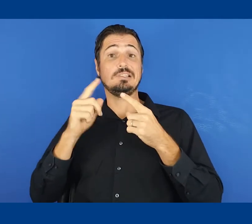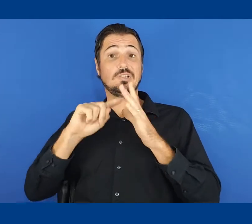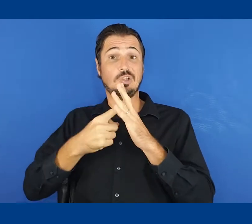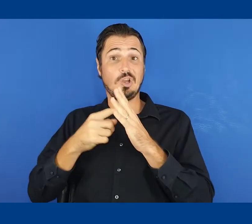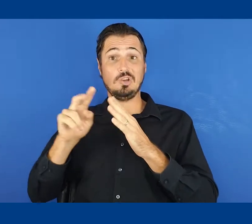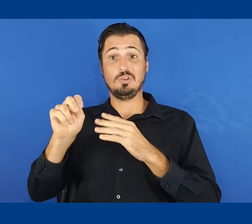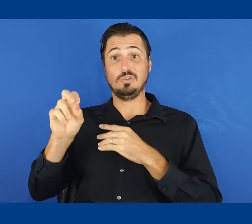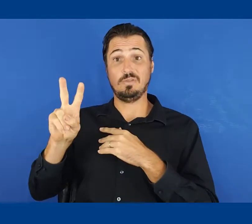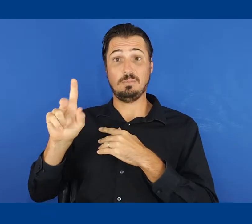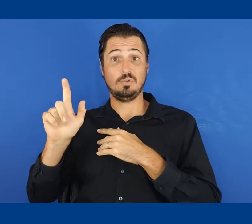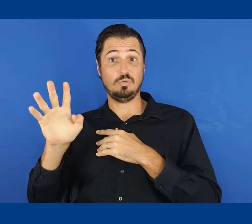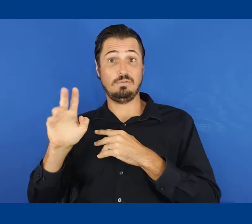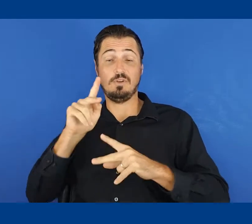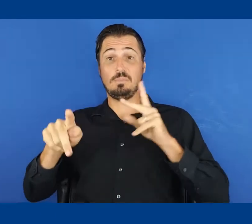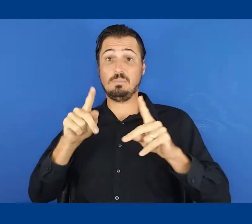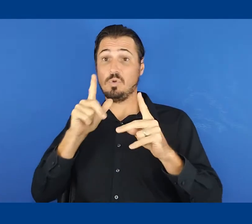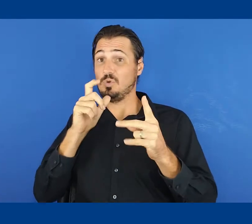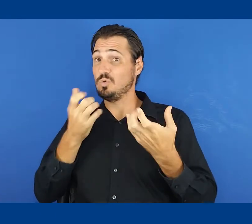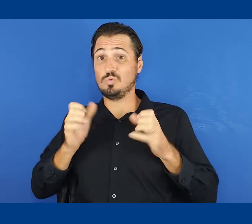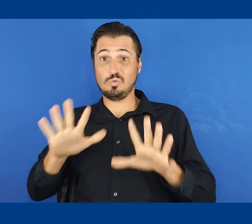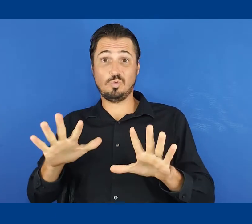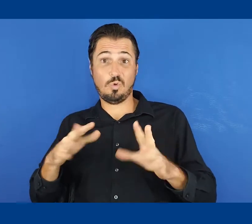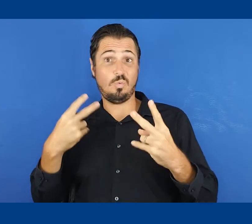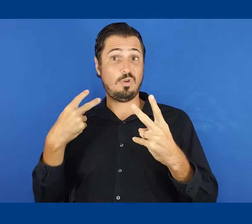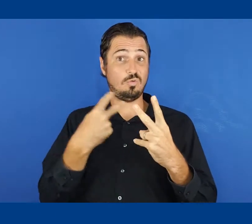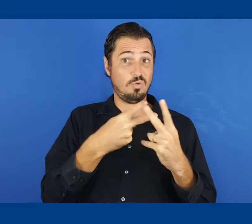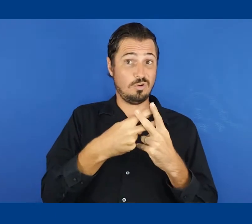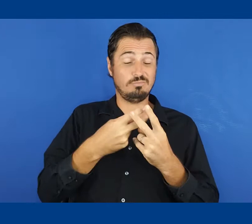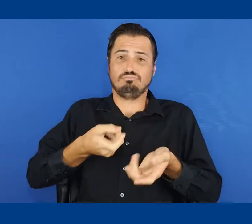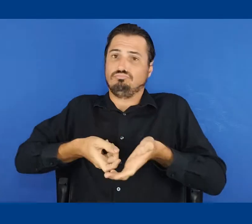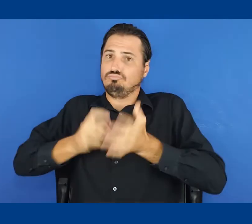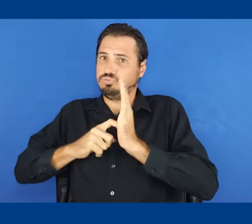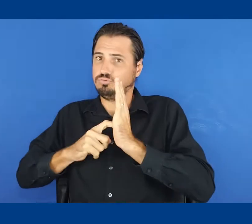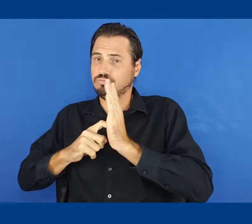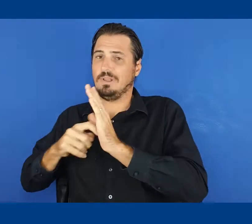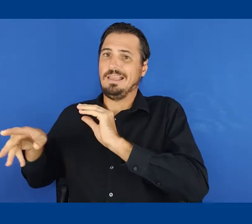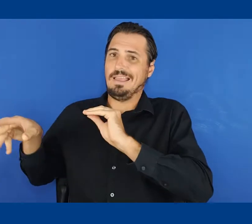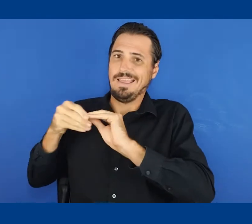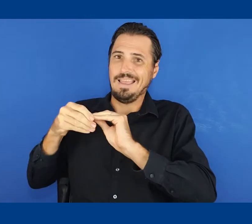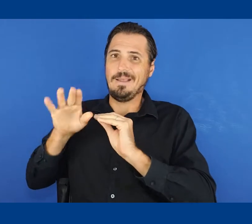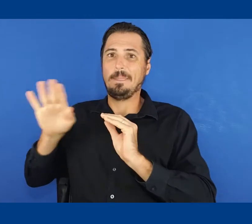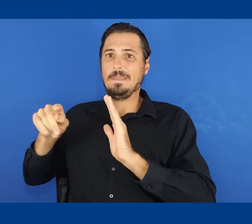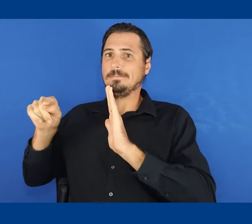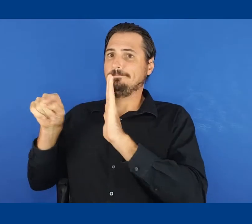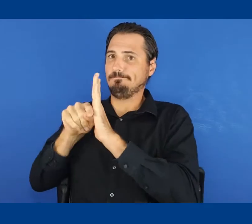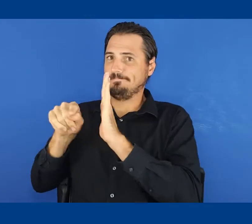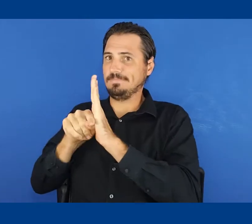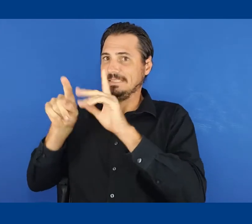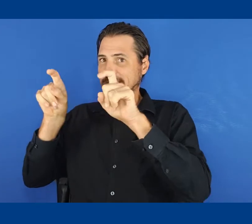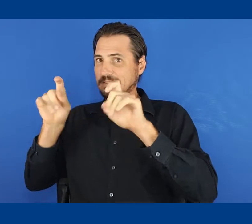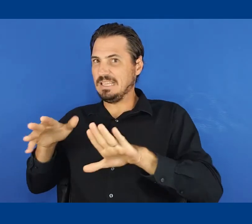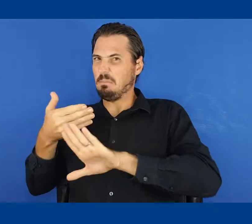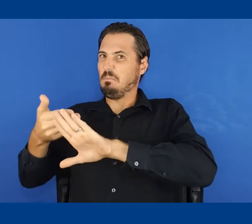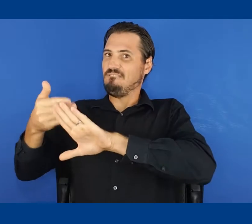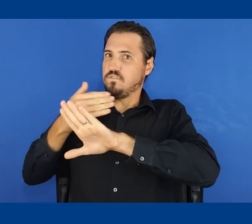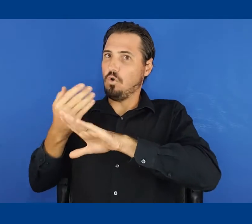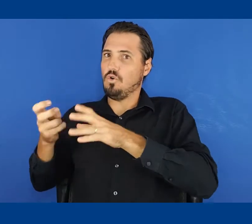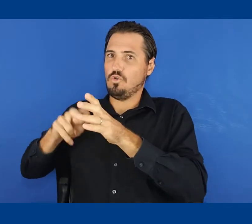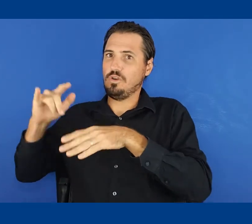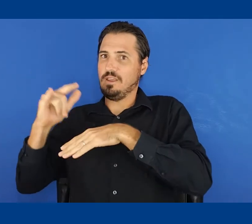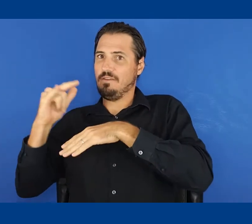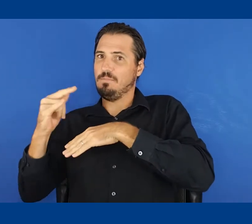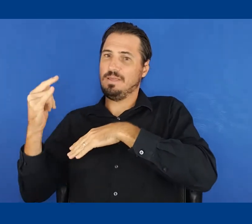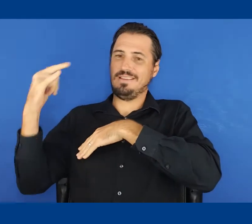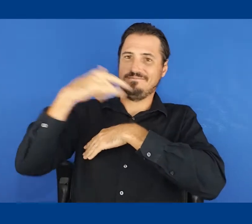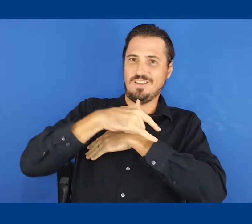avoid quarantine must have their pre-travel test results uploaded to the Safe Travels website prior to flying. Anyone who